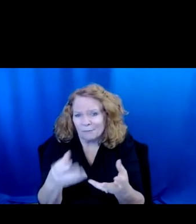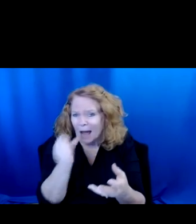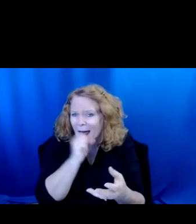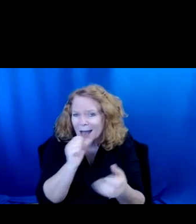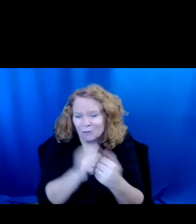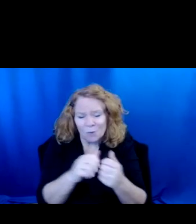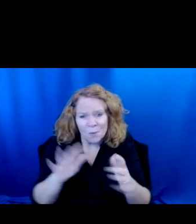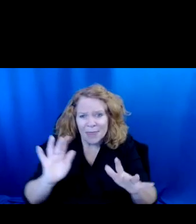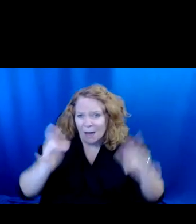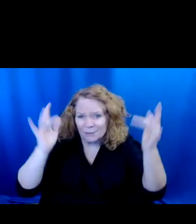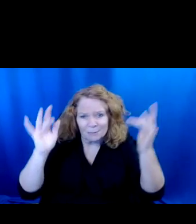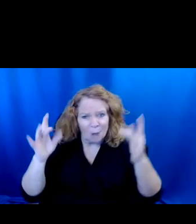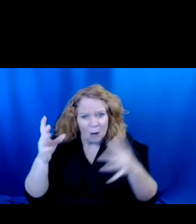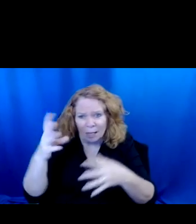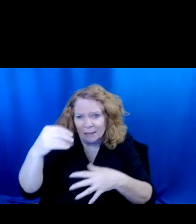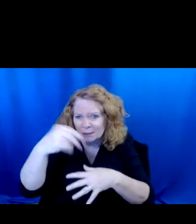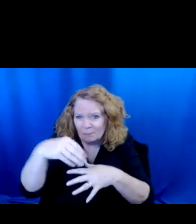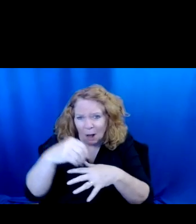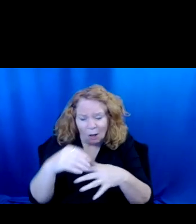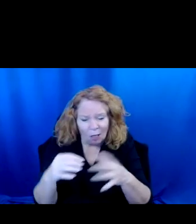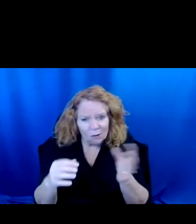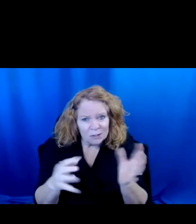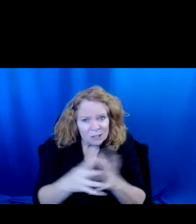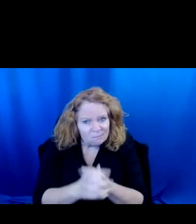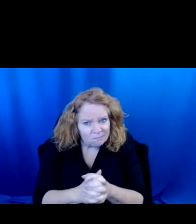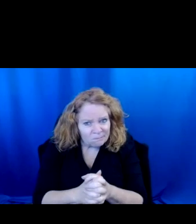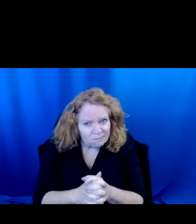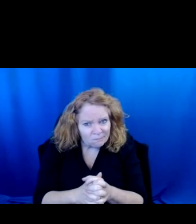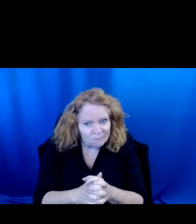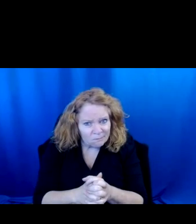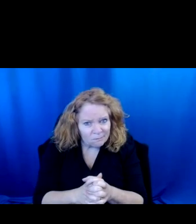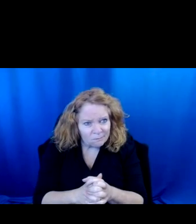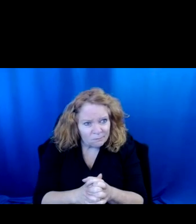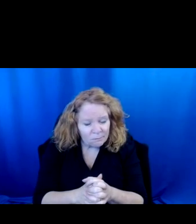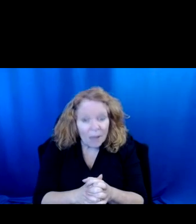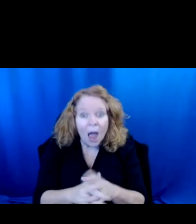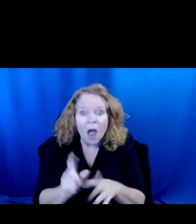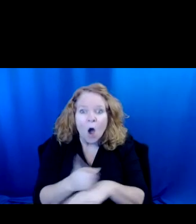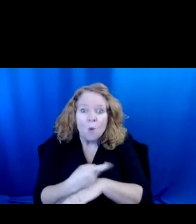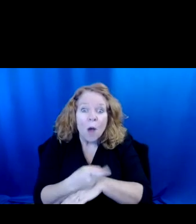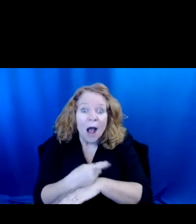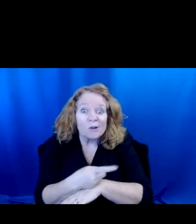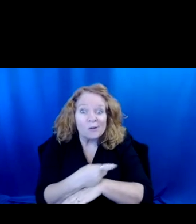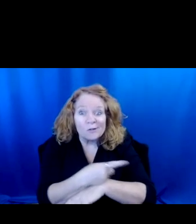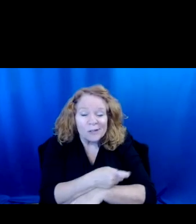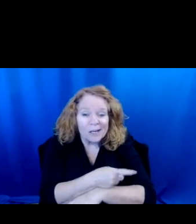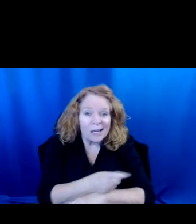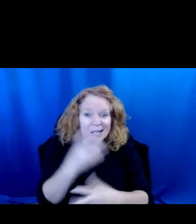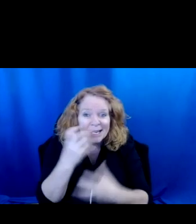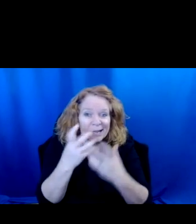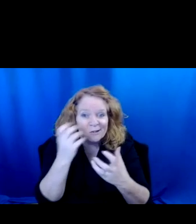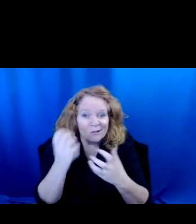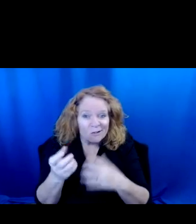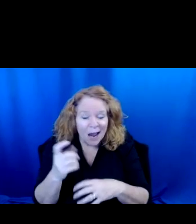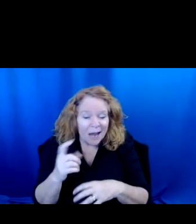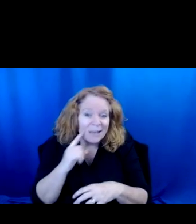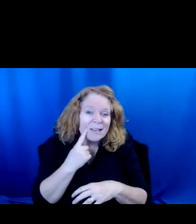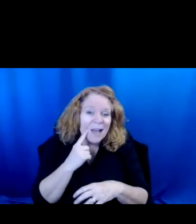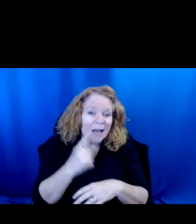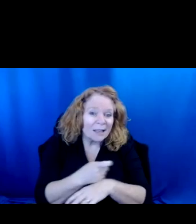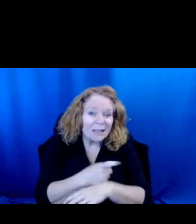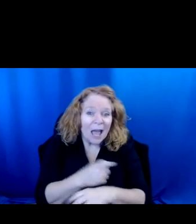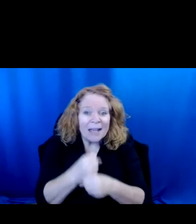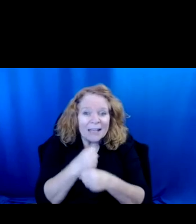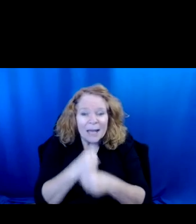sparkles," said Princess Peggy. "Oh, Creaky Cranky Candy the Caterpillar makes the sparkles for the ice